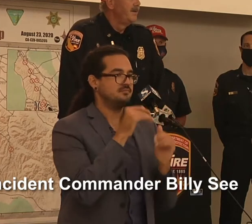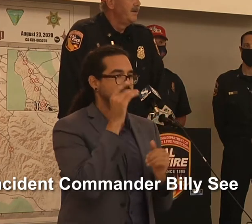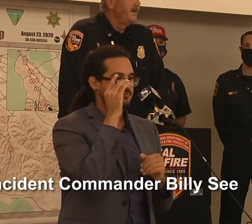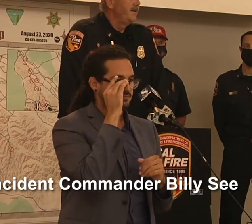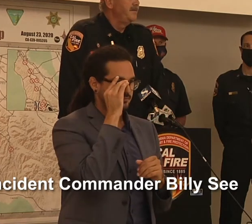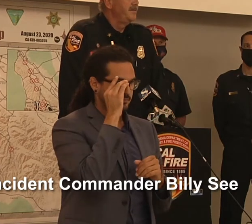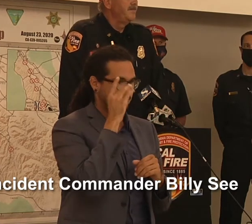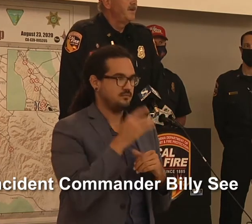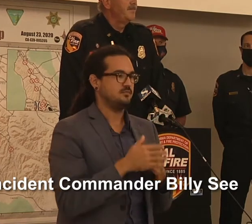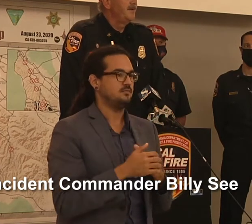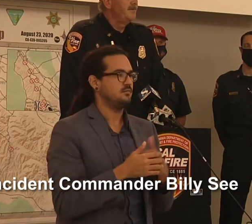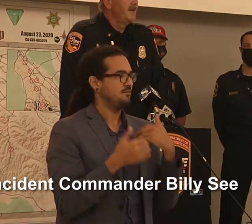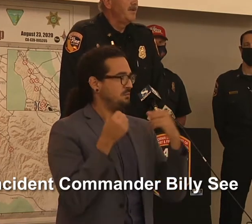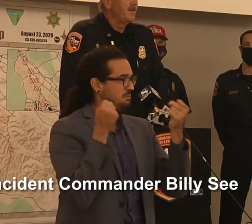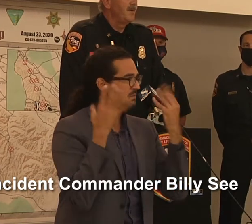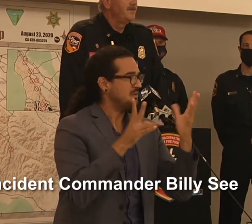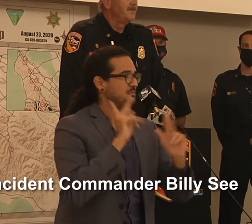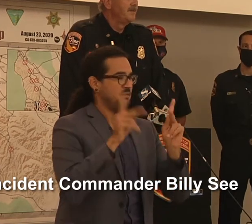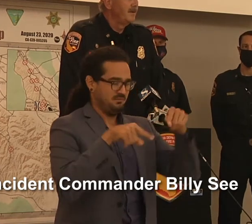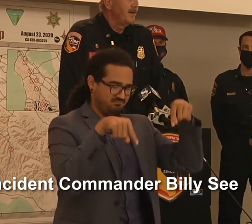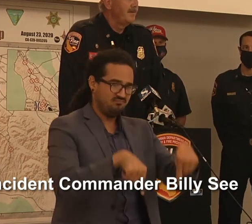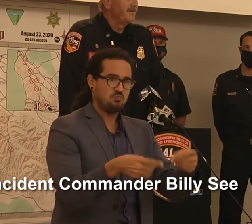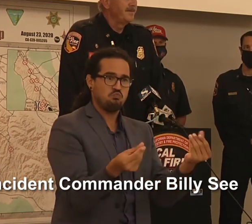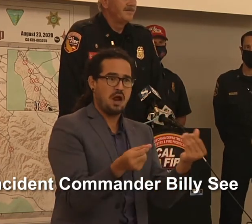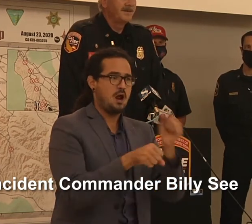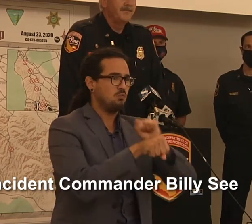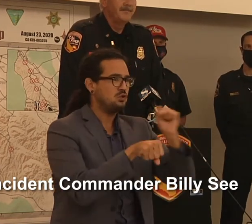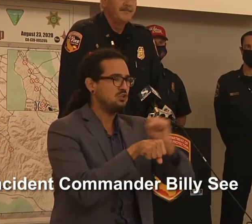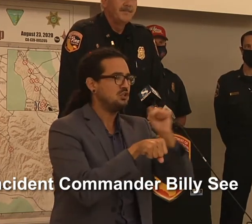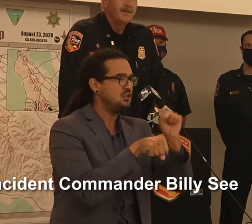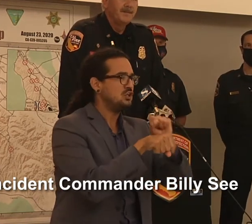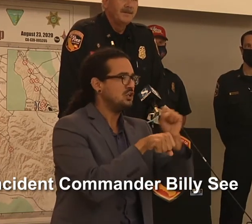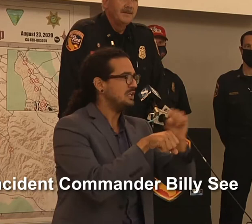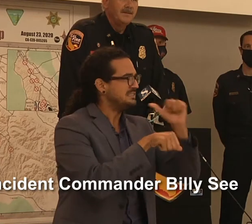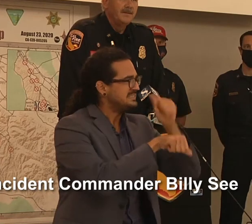headway in developing containment lines around this incident.